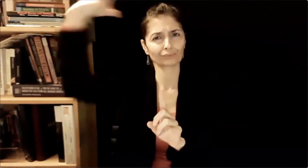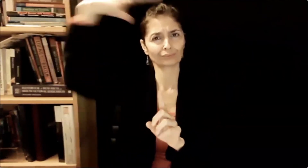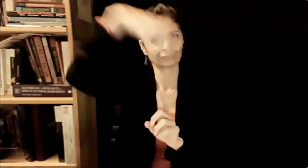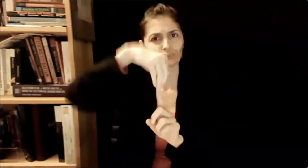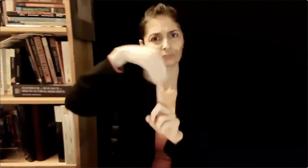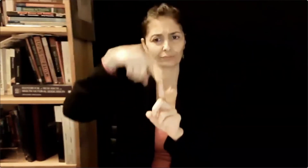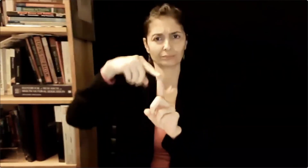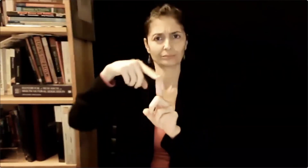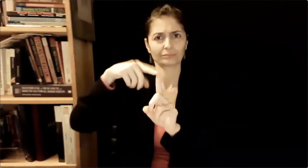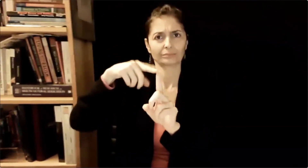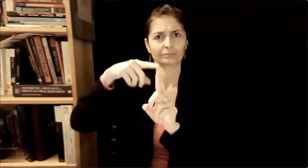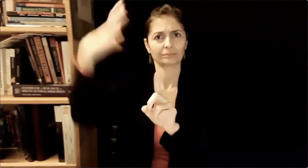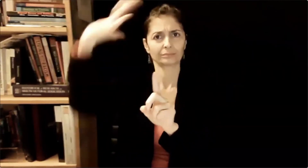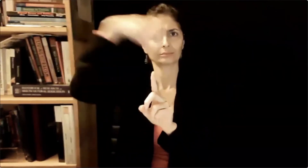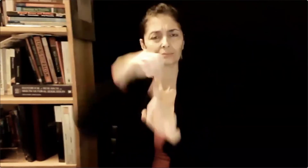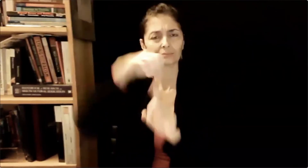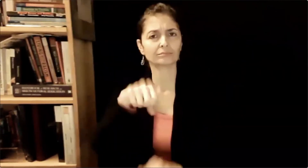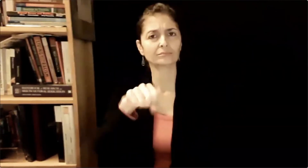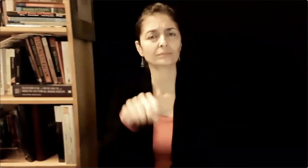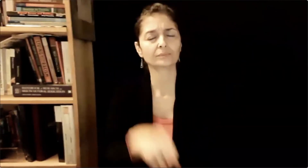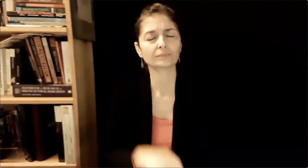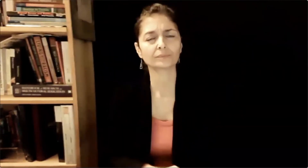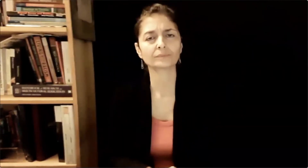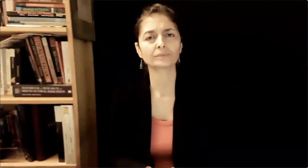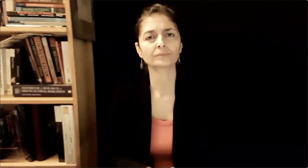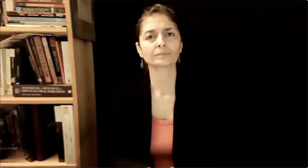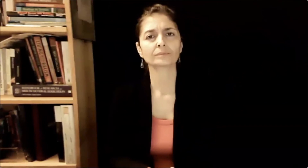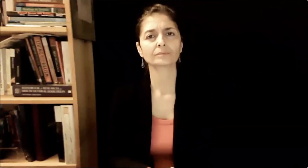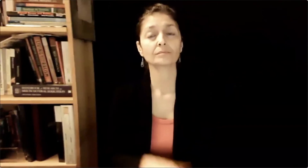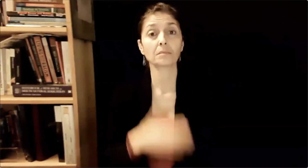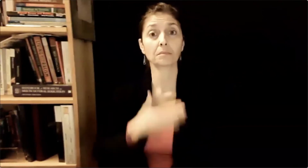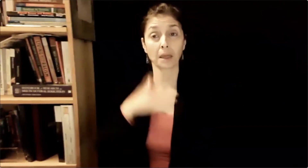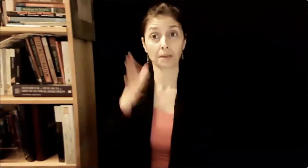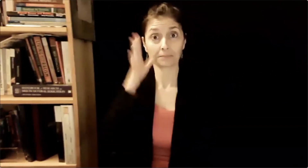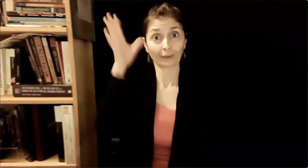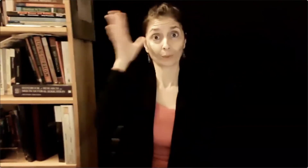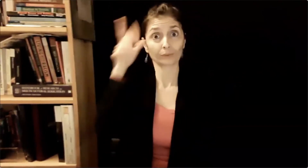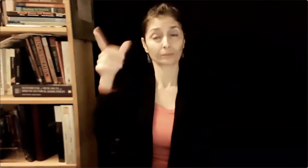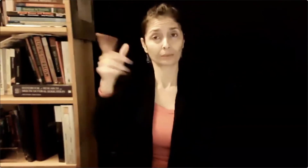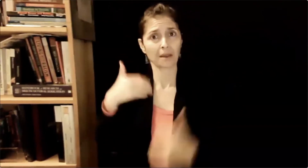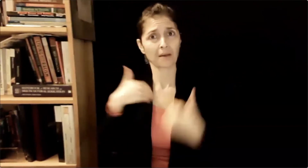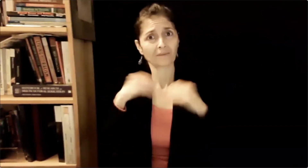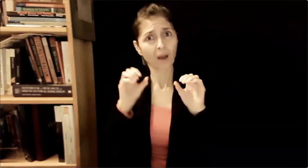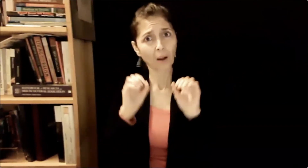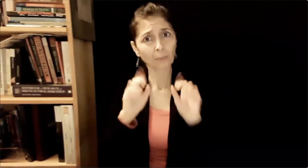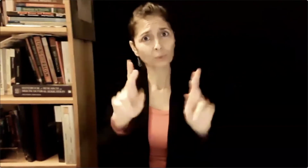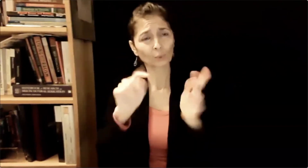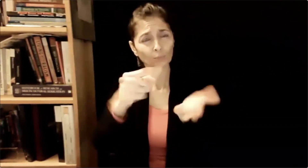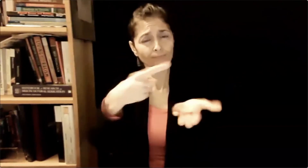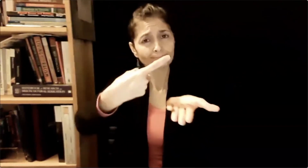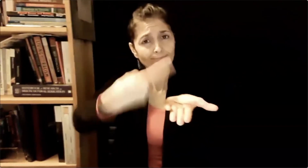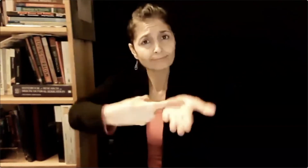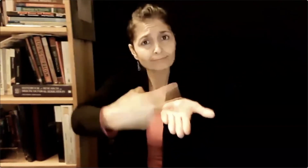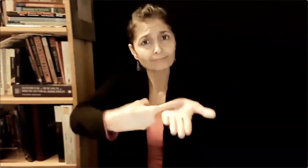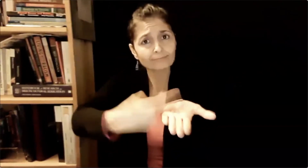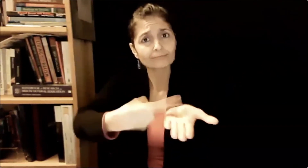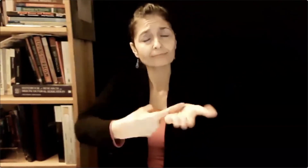All of those identities make up who they are as a person. My parents did not have